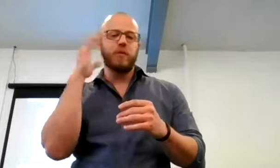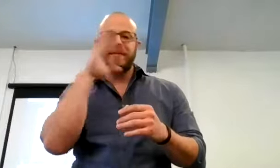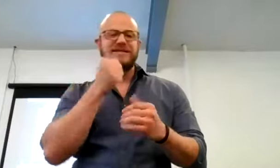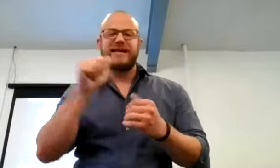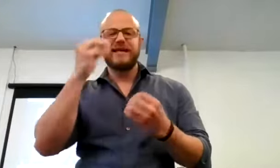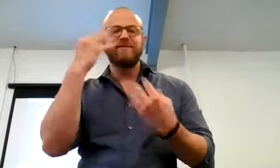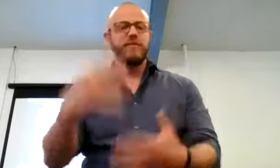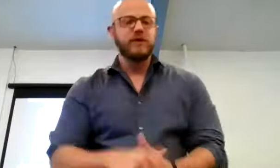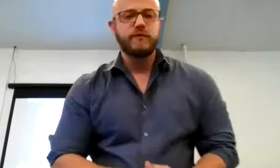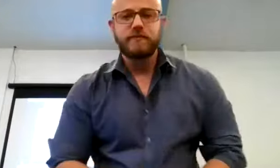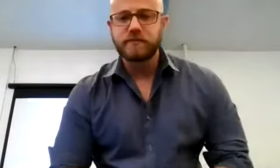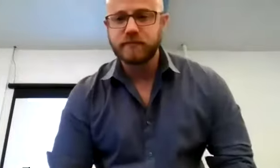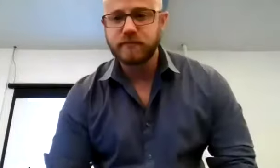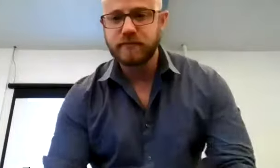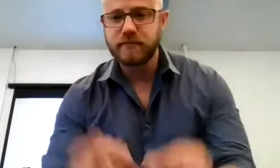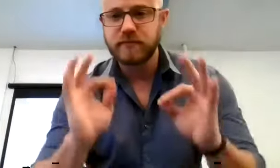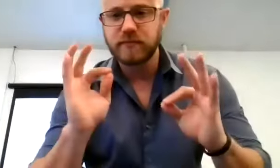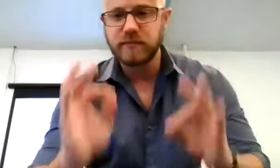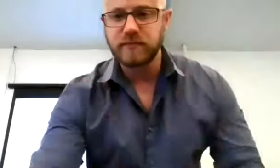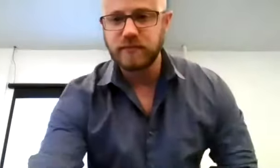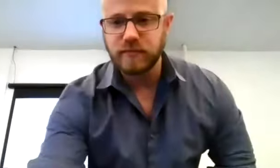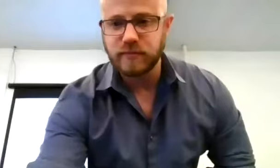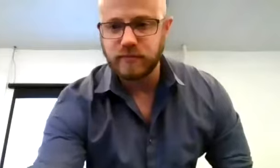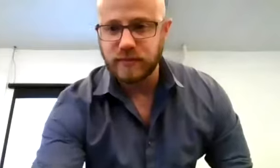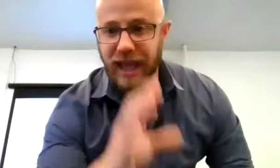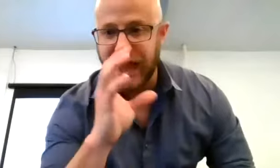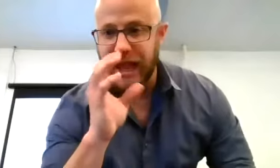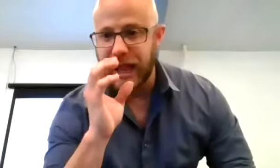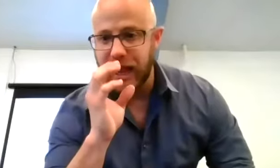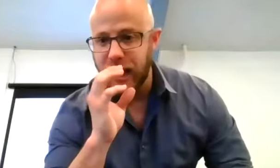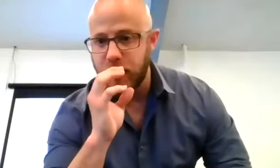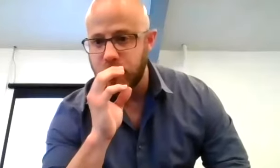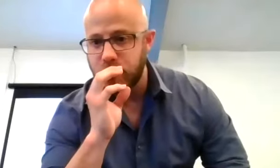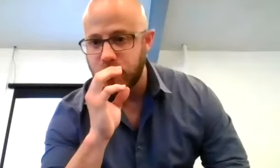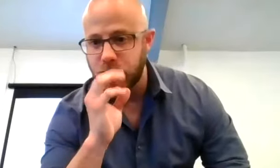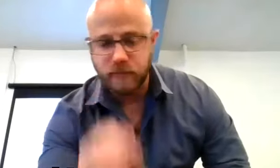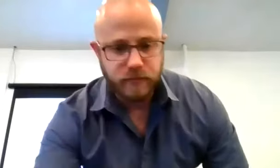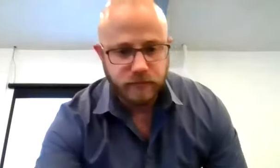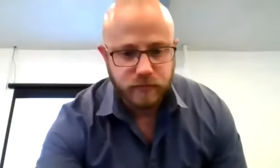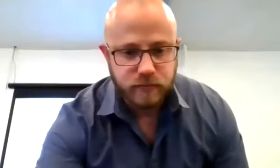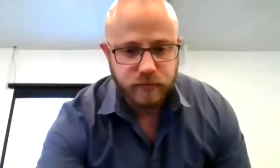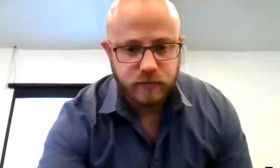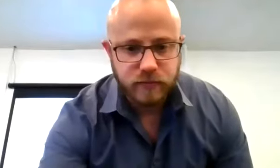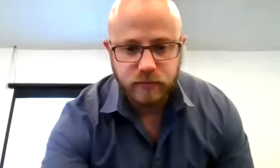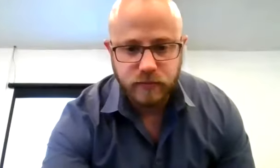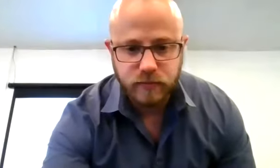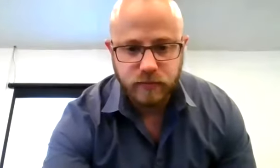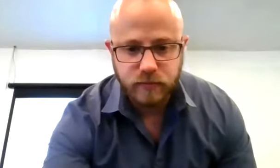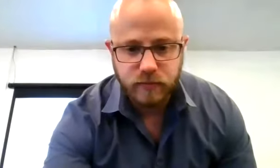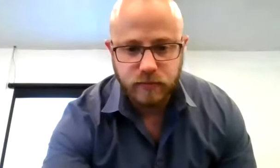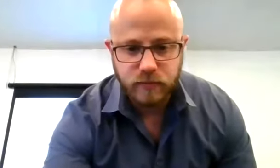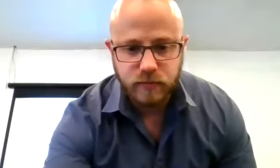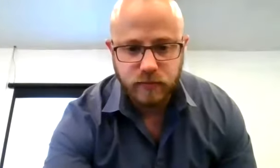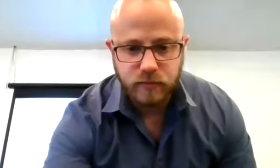Marielle. Yes. If you miss anything, and she will go ahead and give you the recording. It will be posted on YouTube later. And it will be on